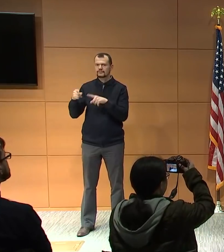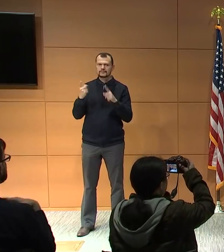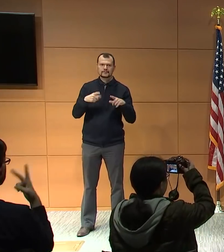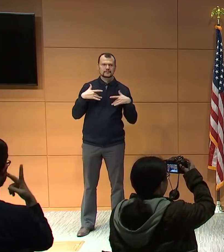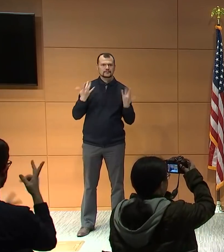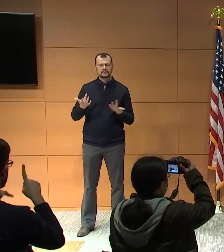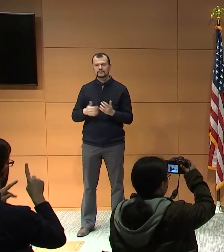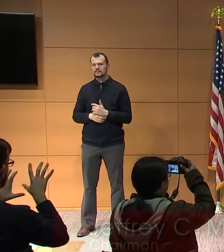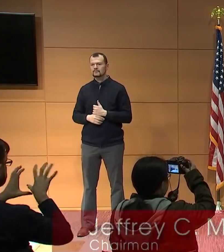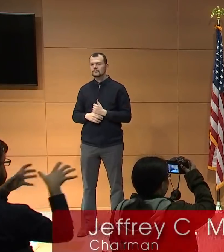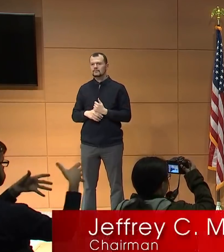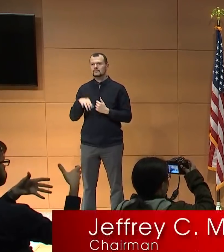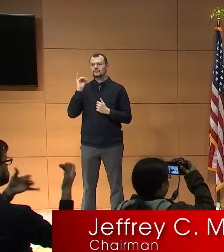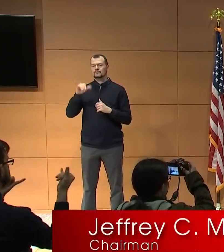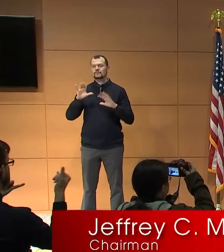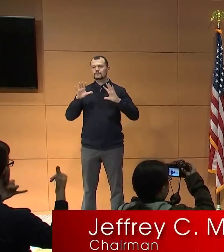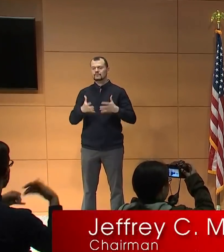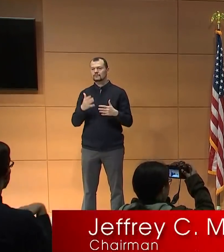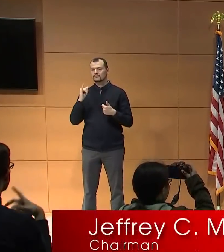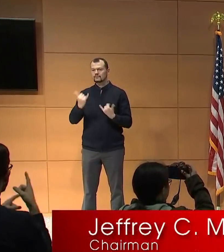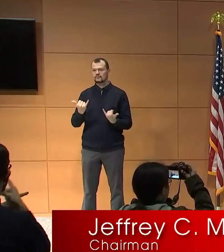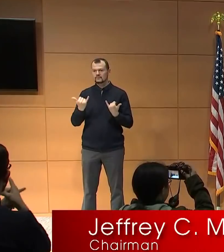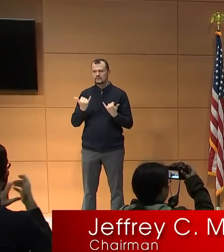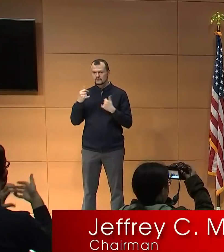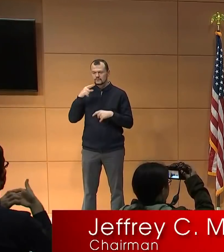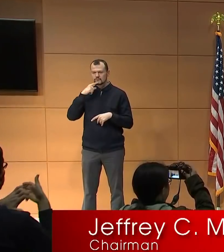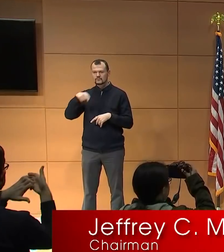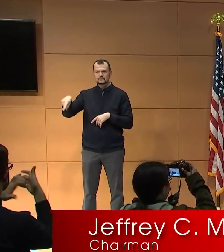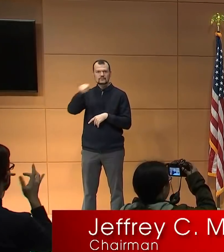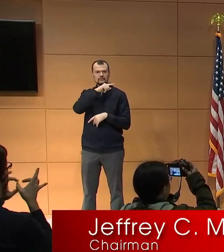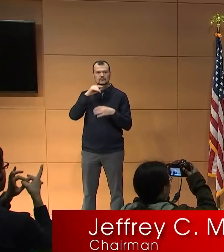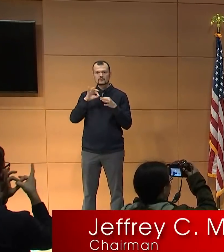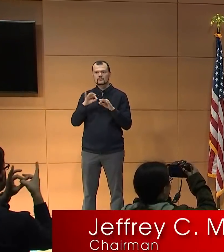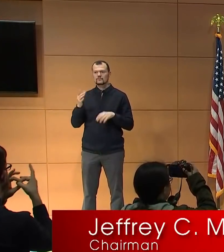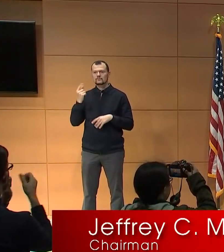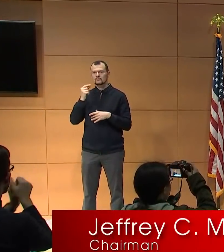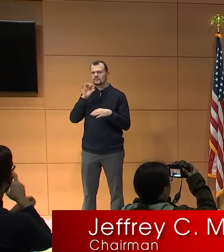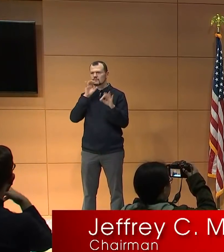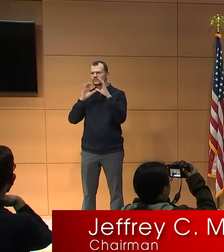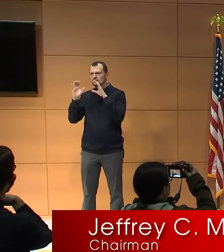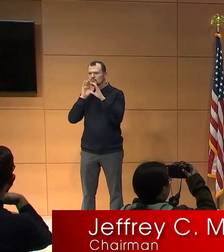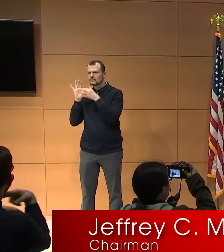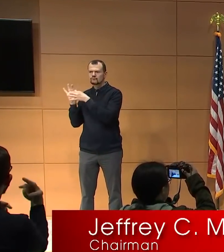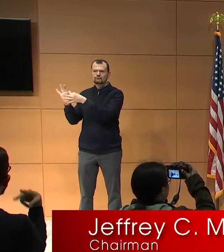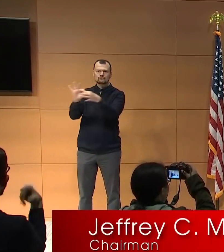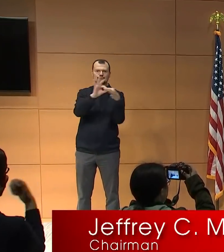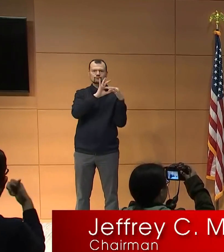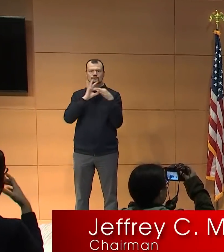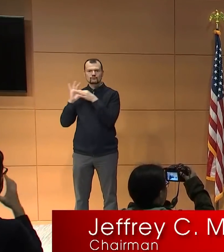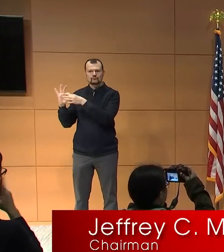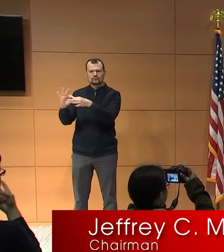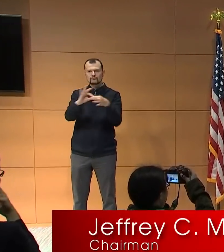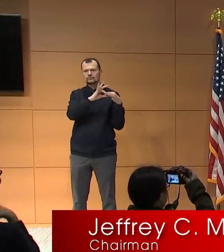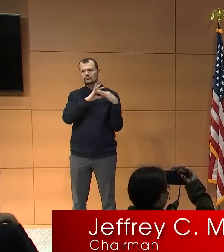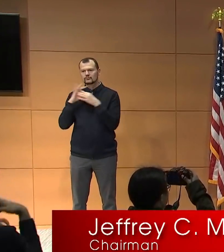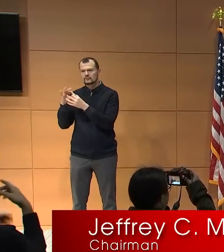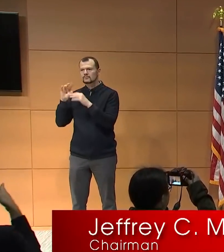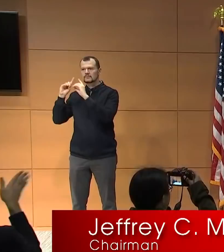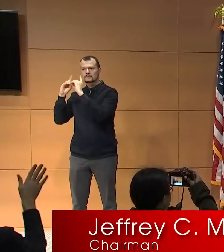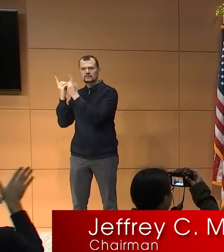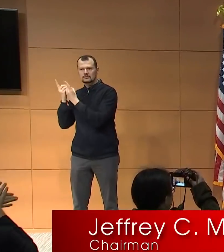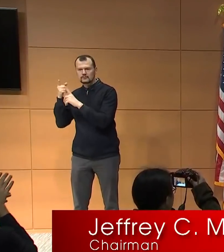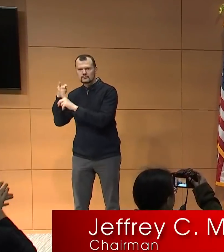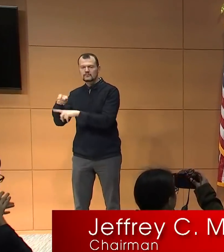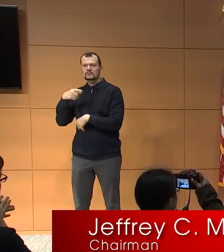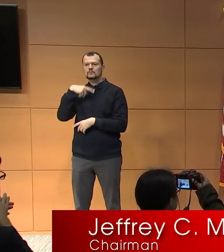assembled here today, we are in regular coordination with our health department, public schools, and health system. The Fairfax County